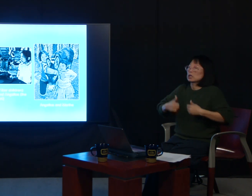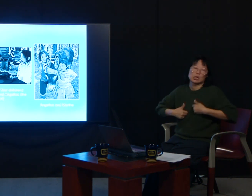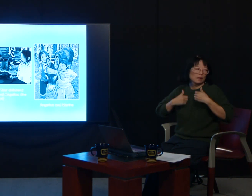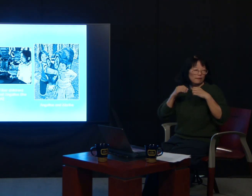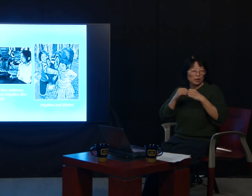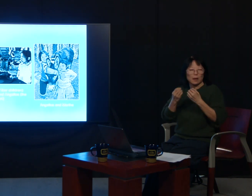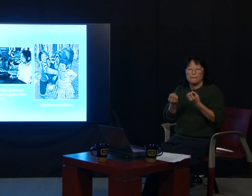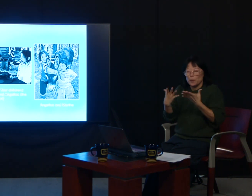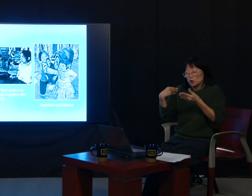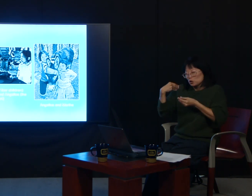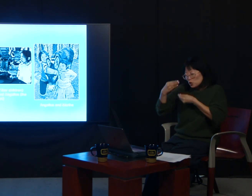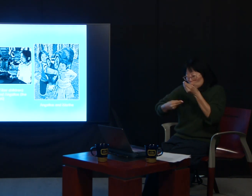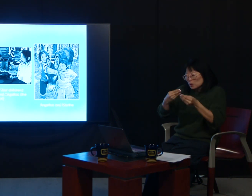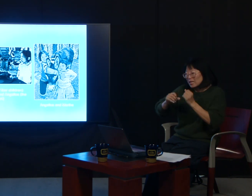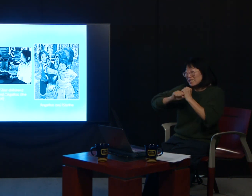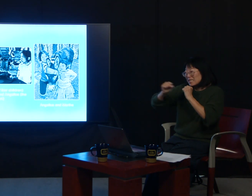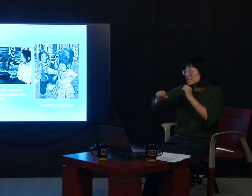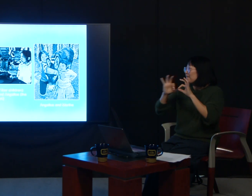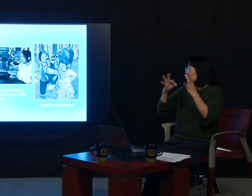in multi-generation,